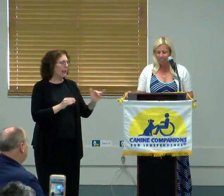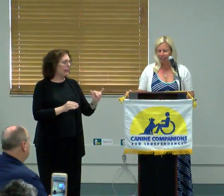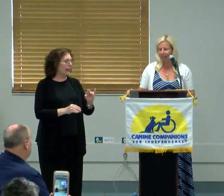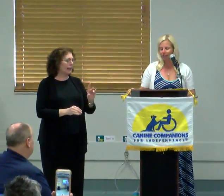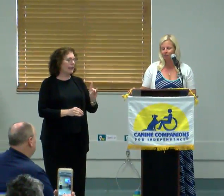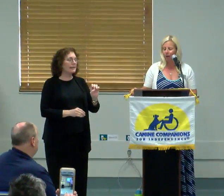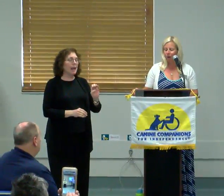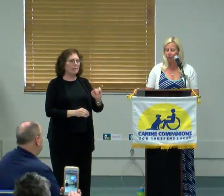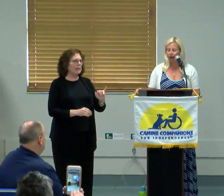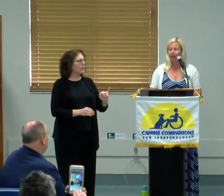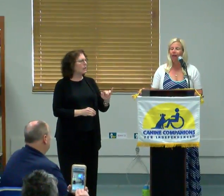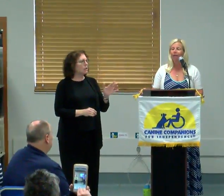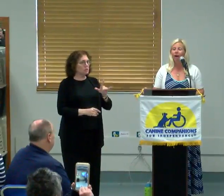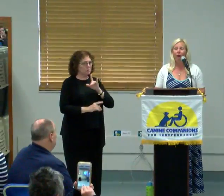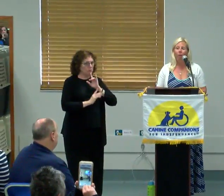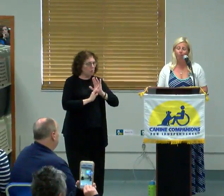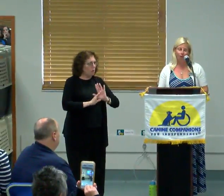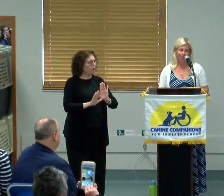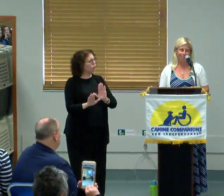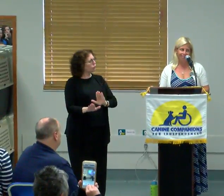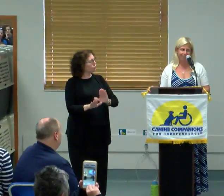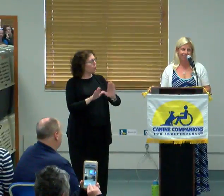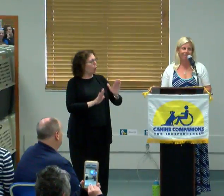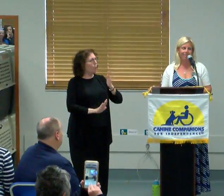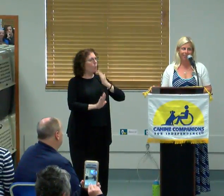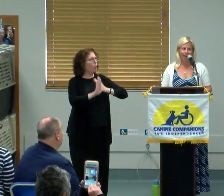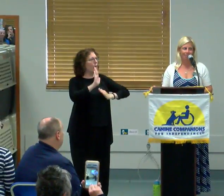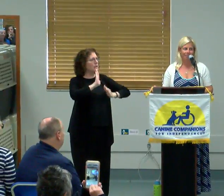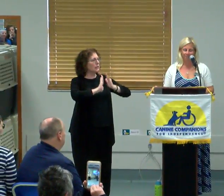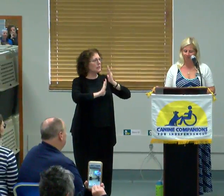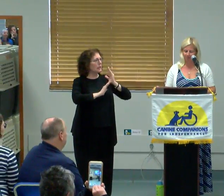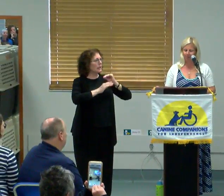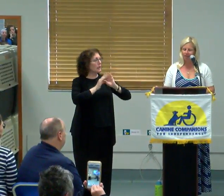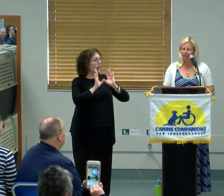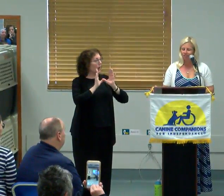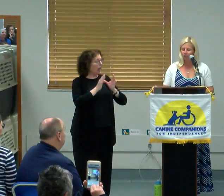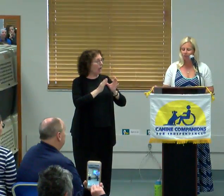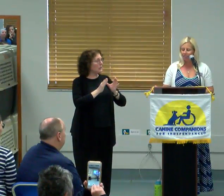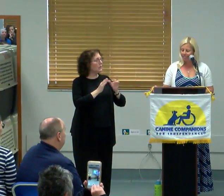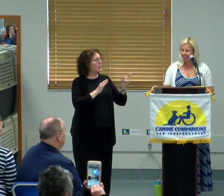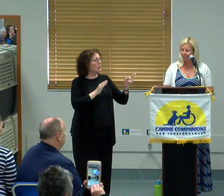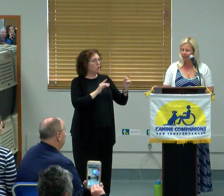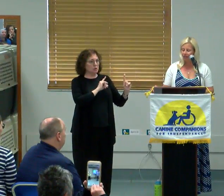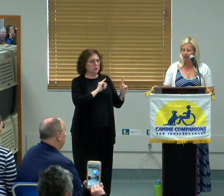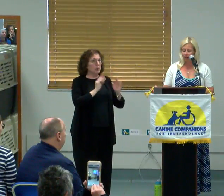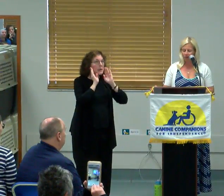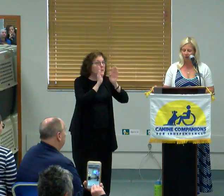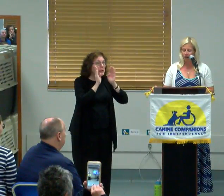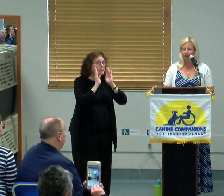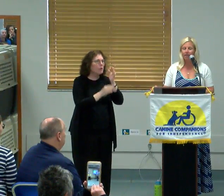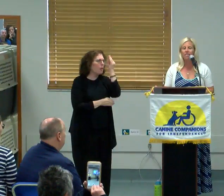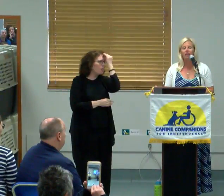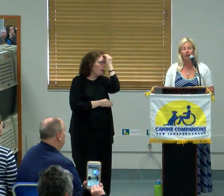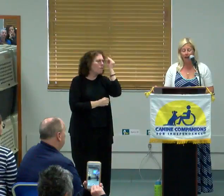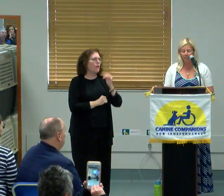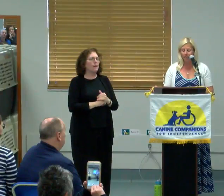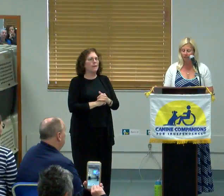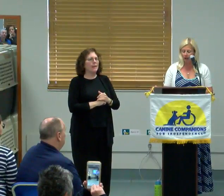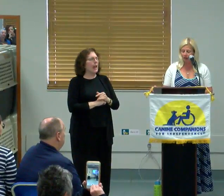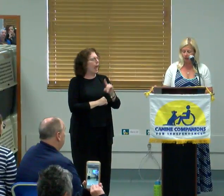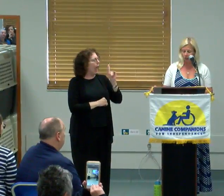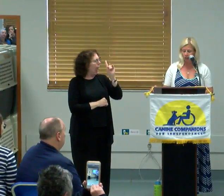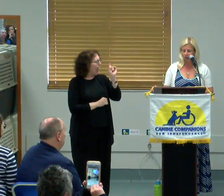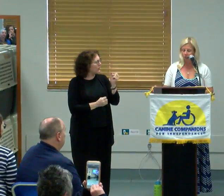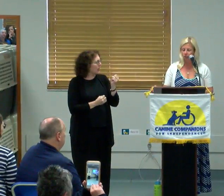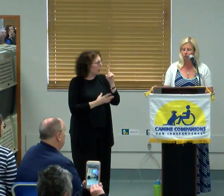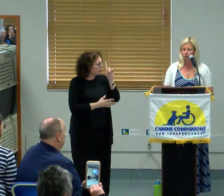Debbie, Sarah has been a quiet and calm presence in class. She's been attentive and thoughtful and has asked a